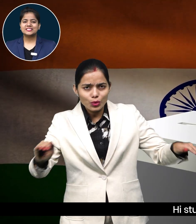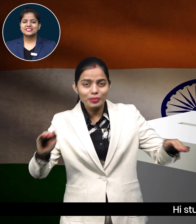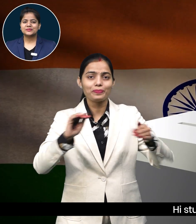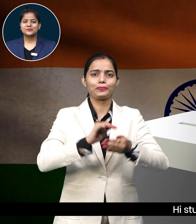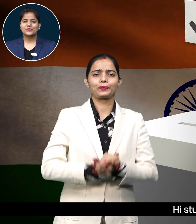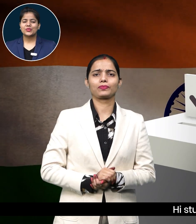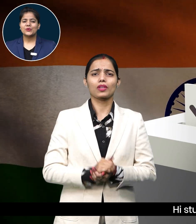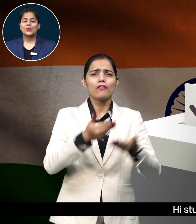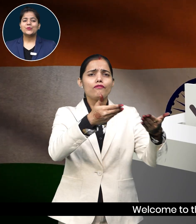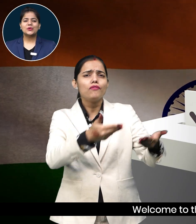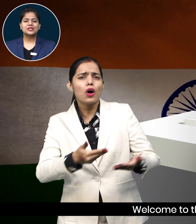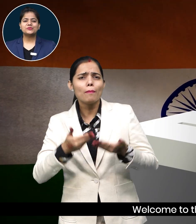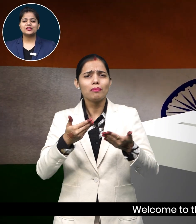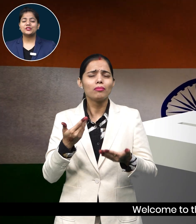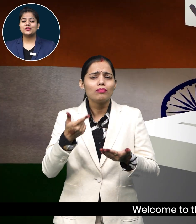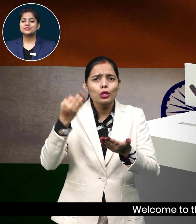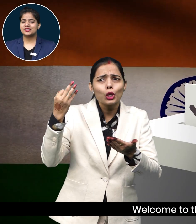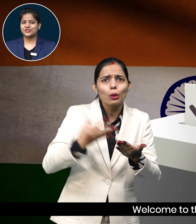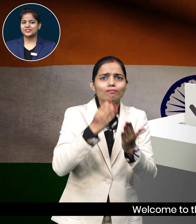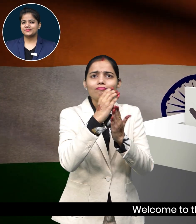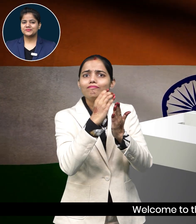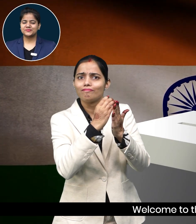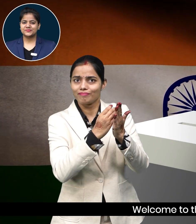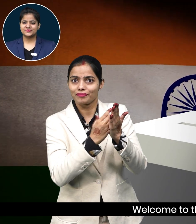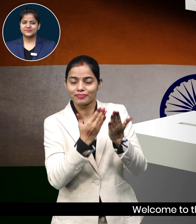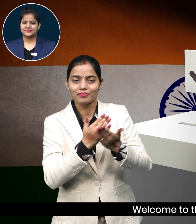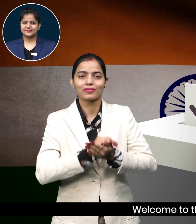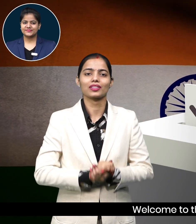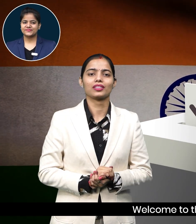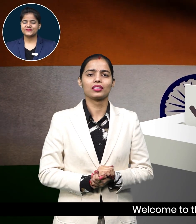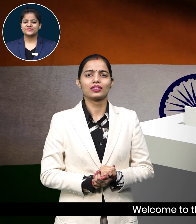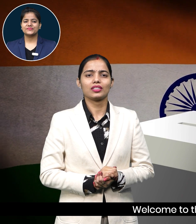Hi students, welcome to the new session.